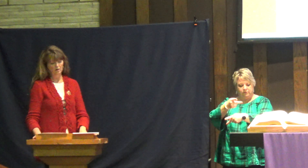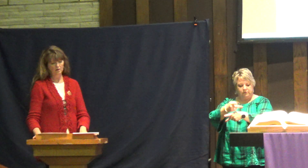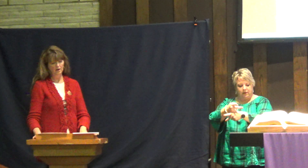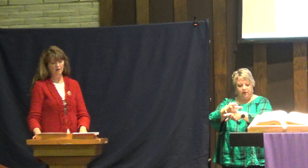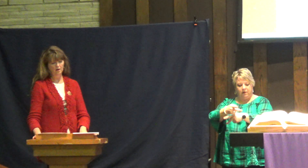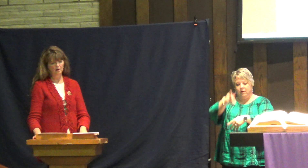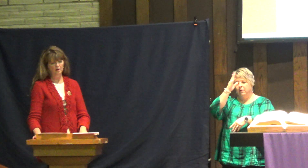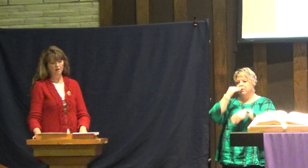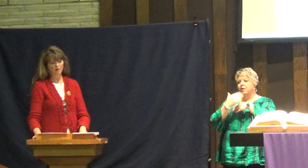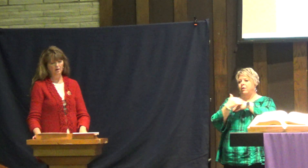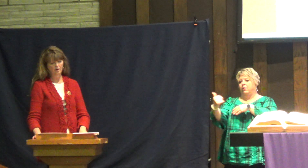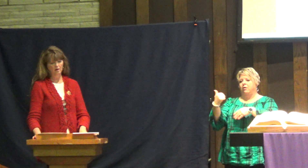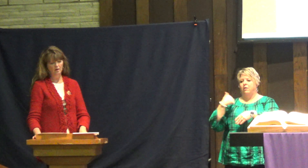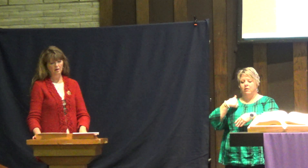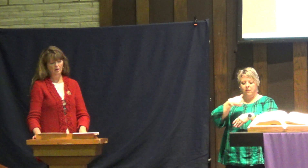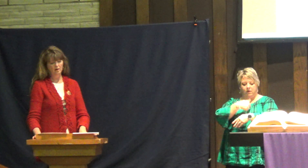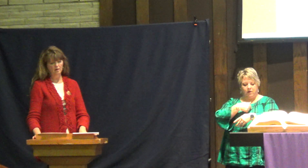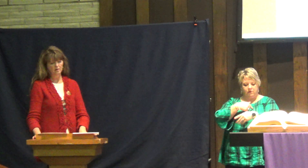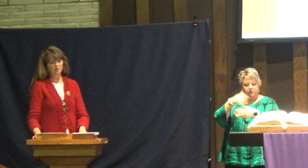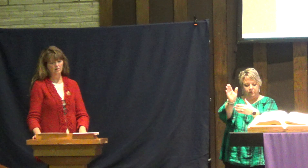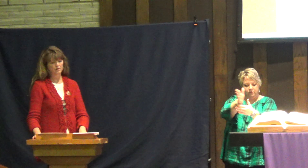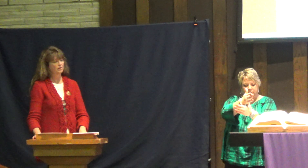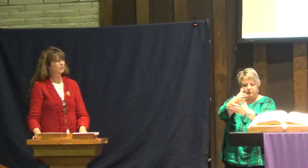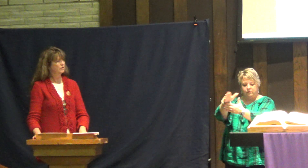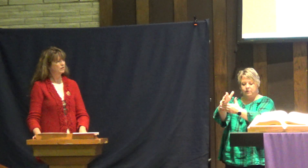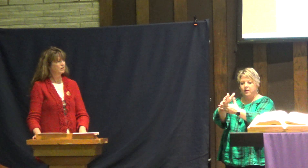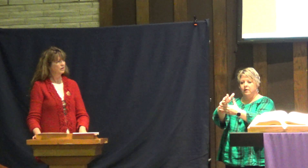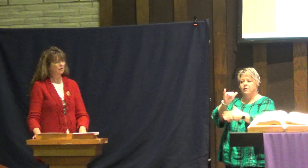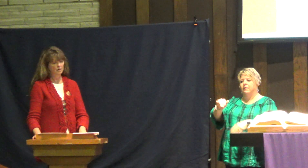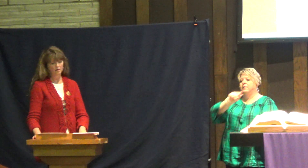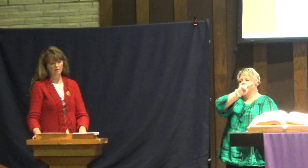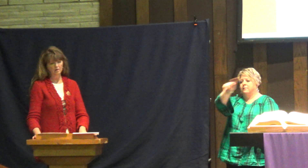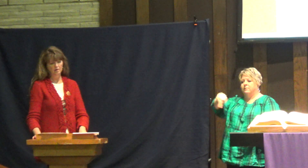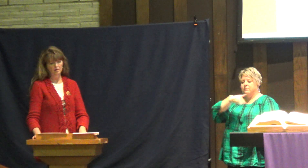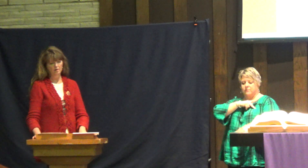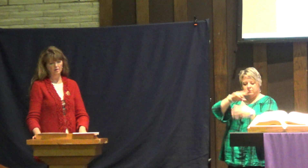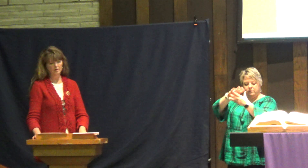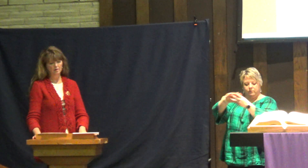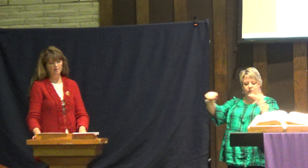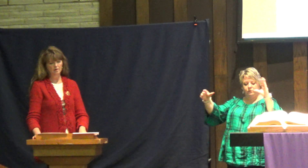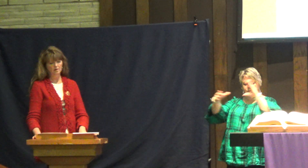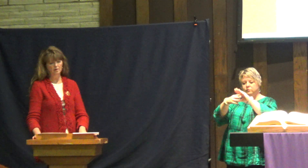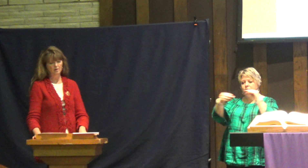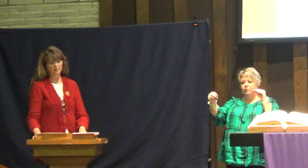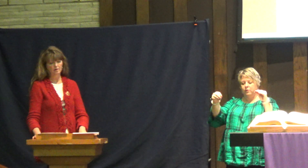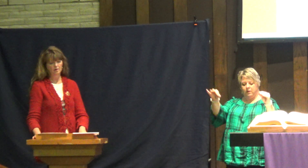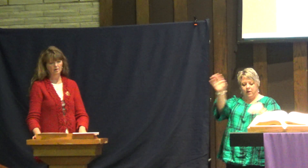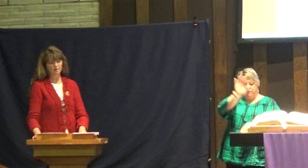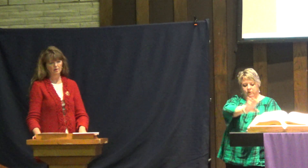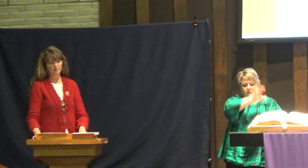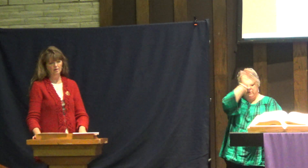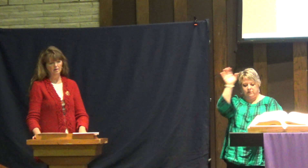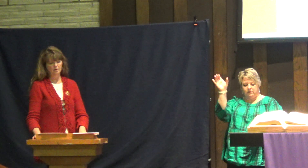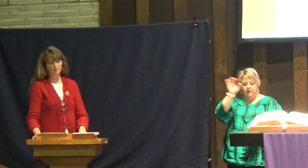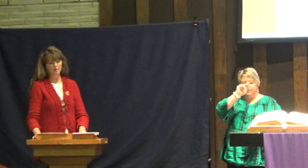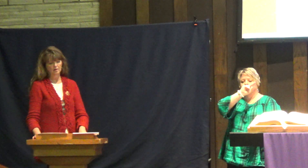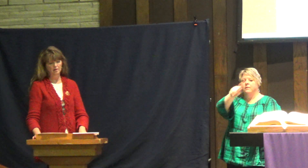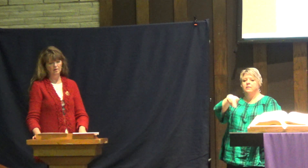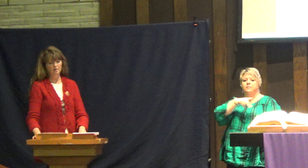us to care. God called us to share this personal story of